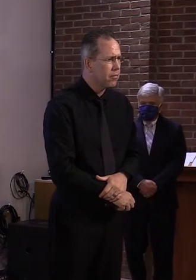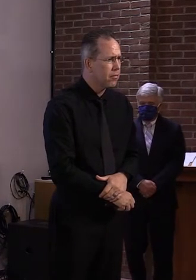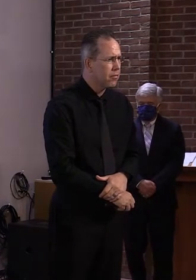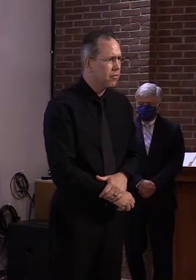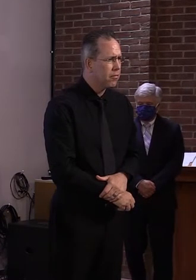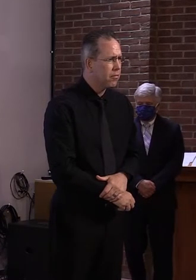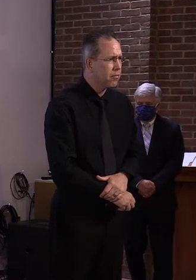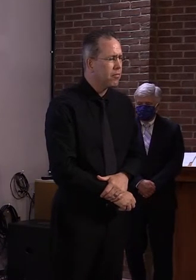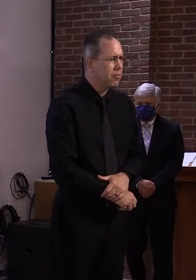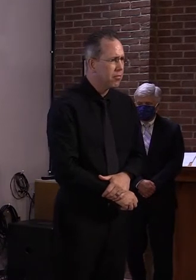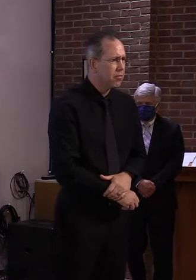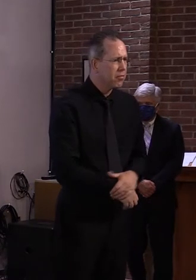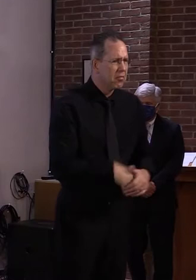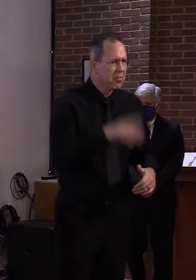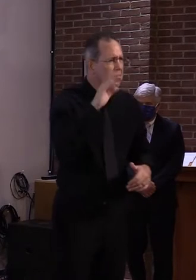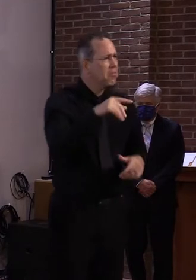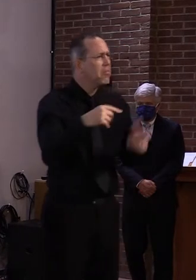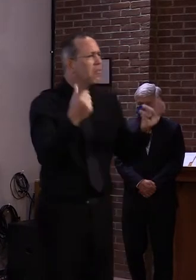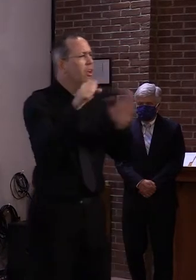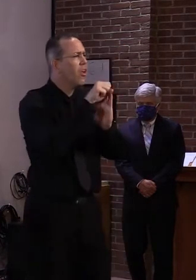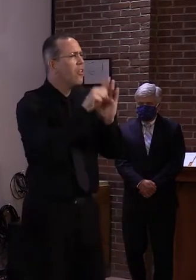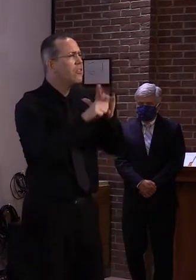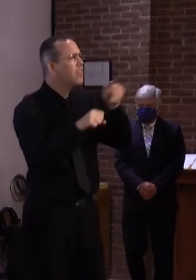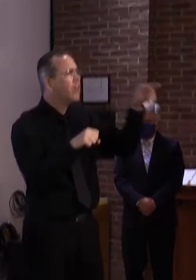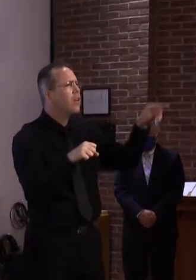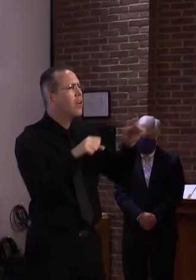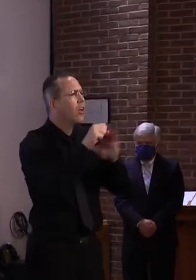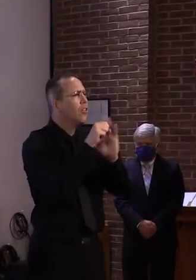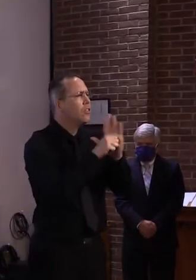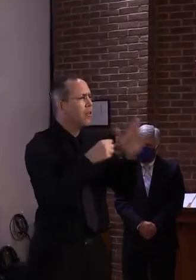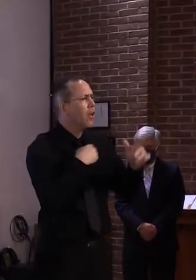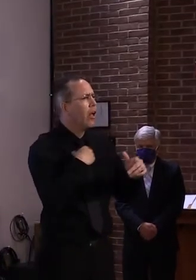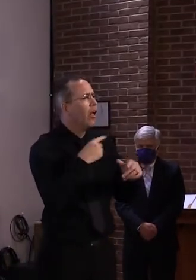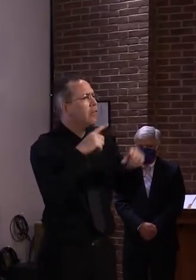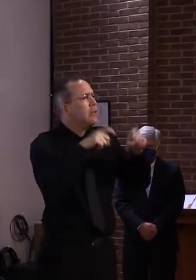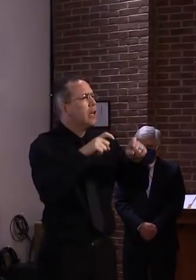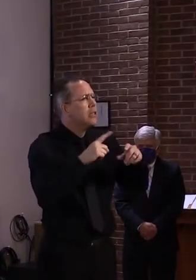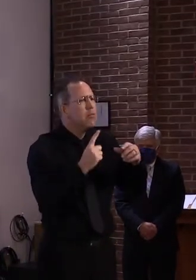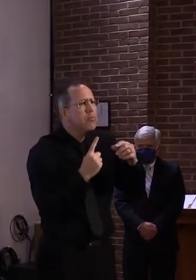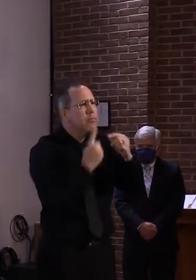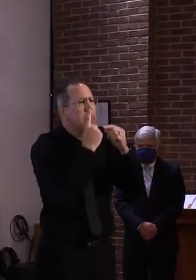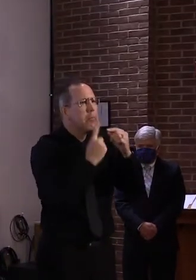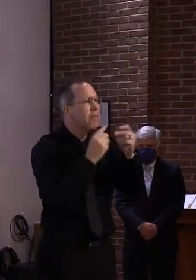for that? Or is that observation even correct?